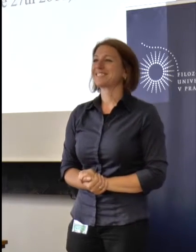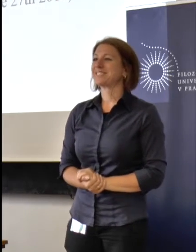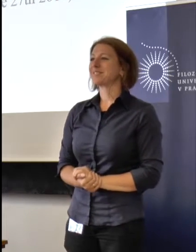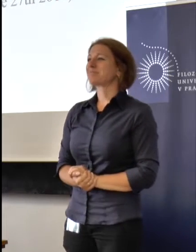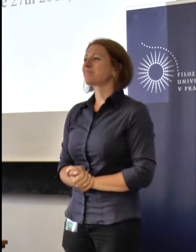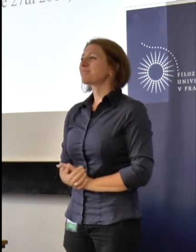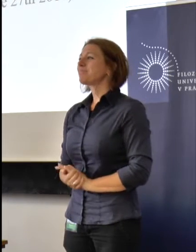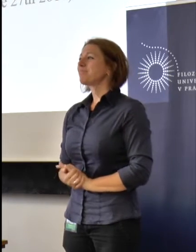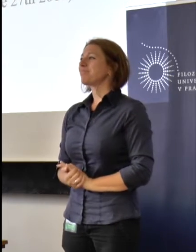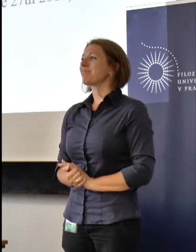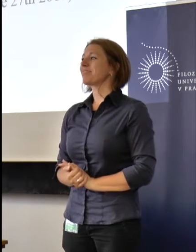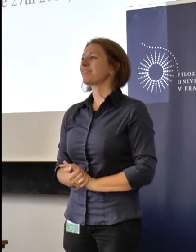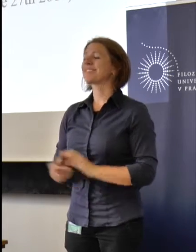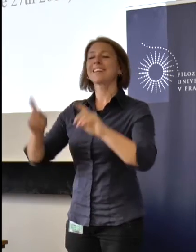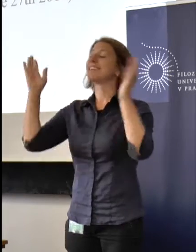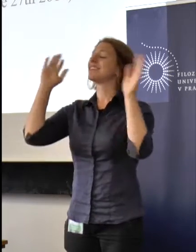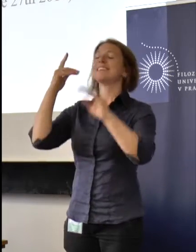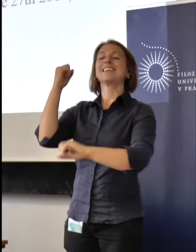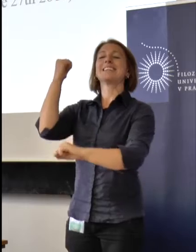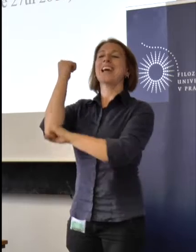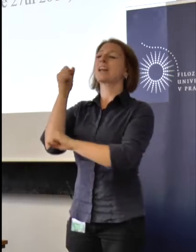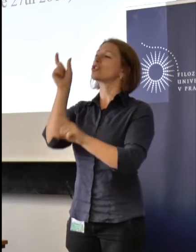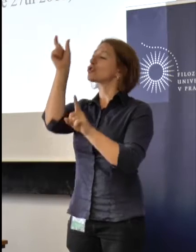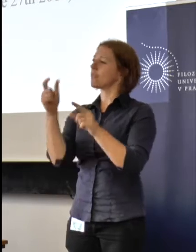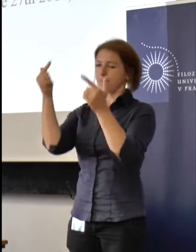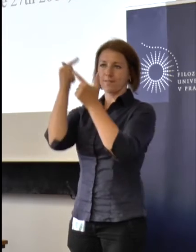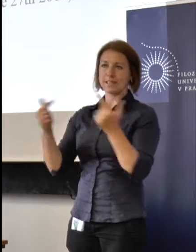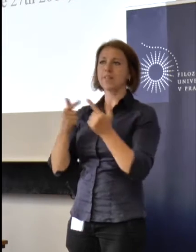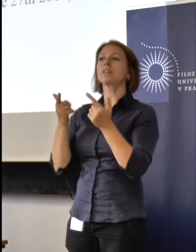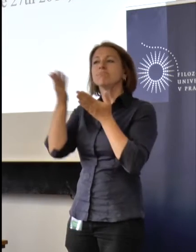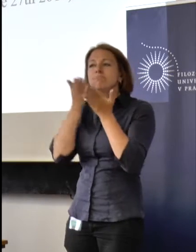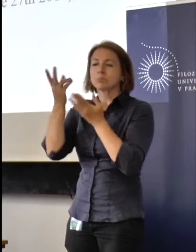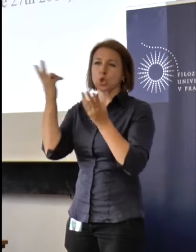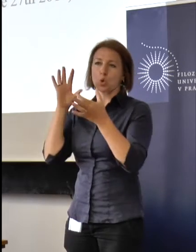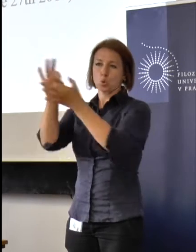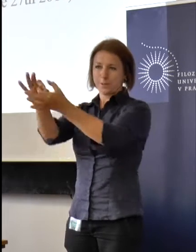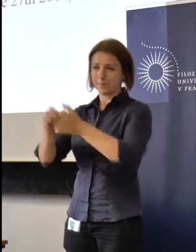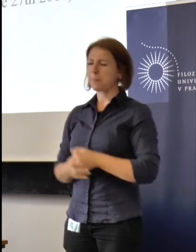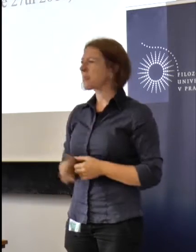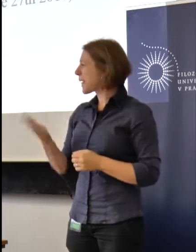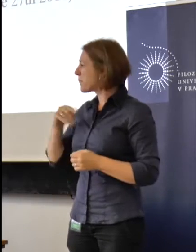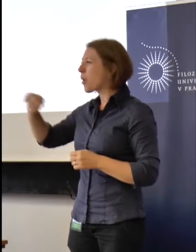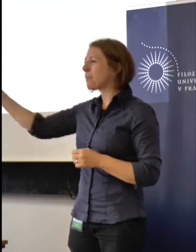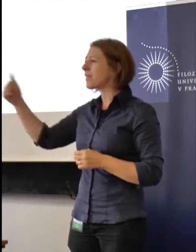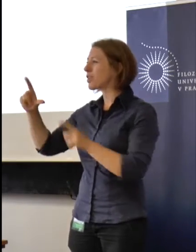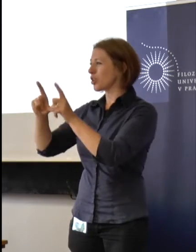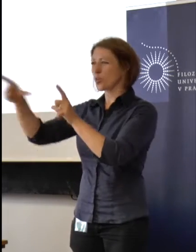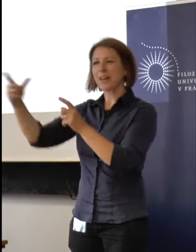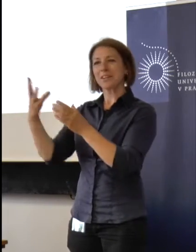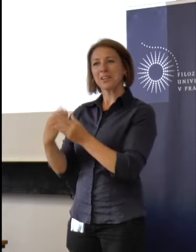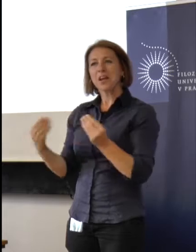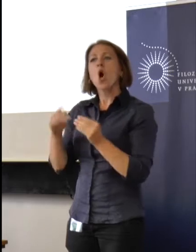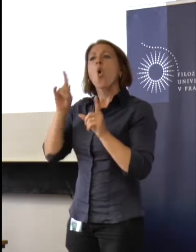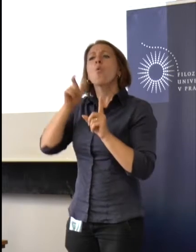stuff. James already said very sophisticated things about Humboldt, so I'm going back to Humboldt, and